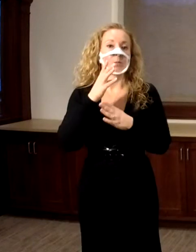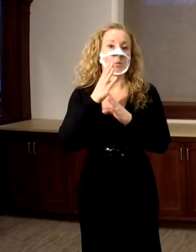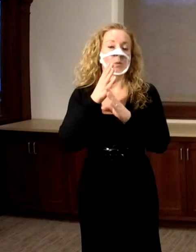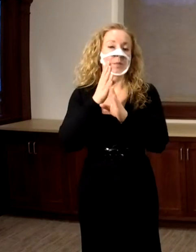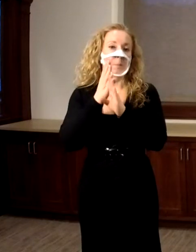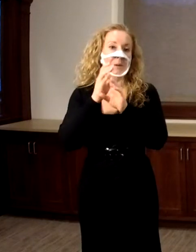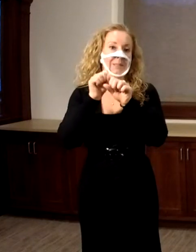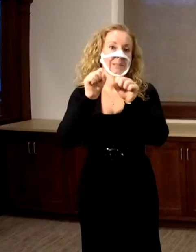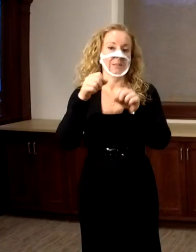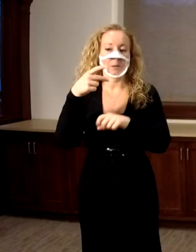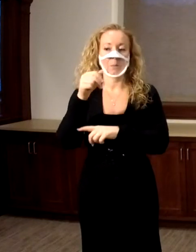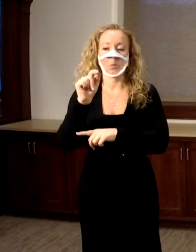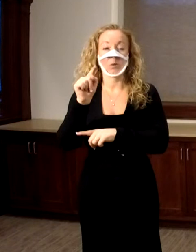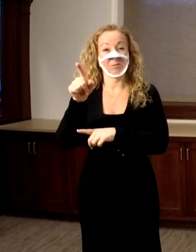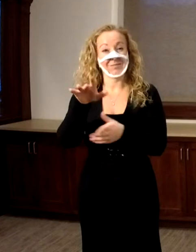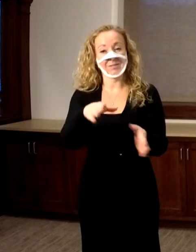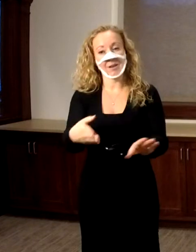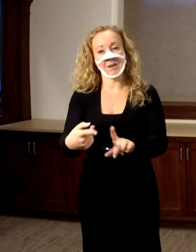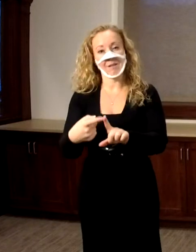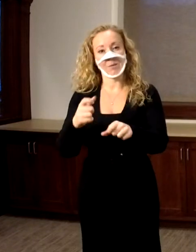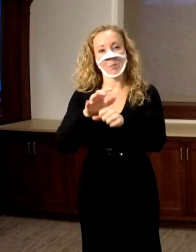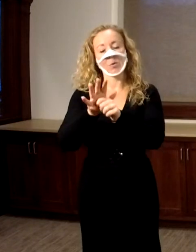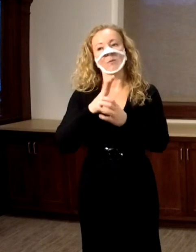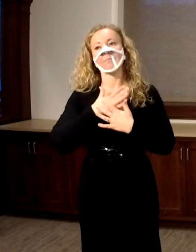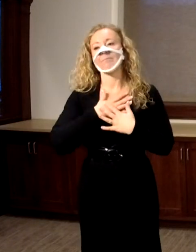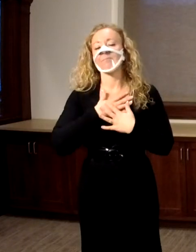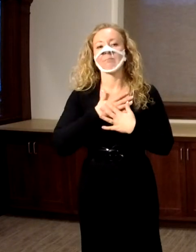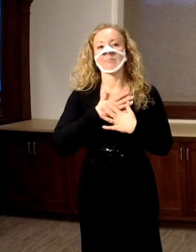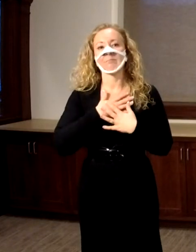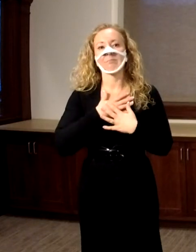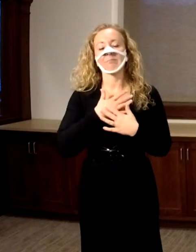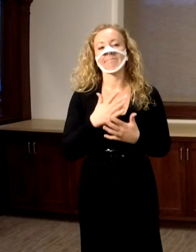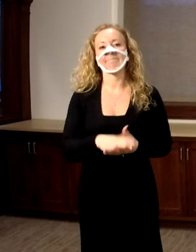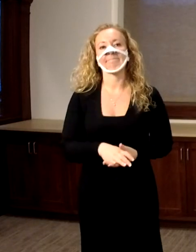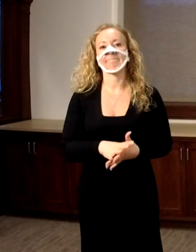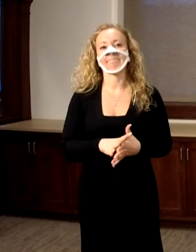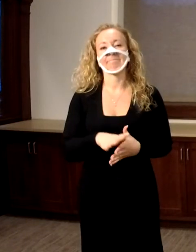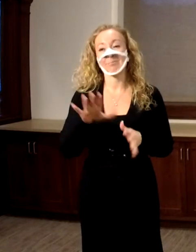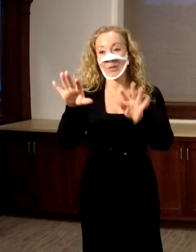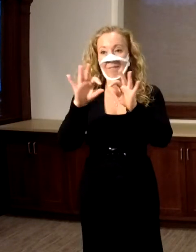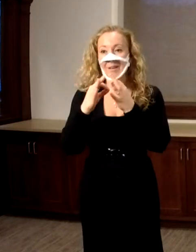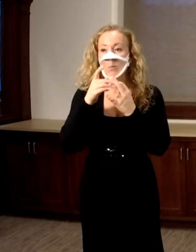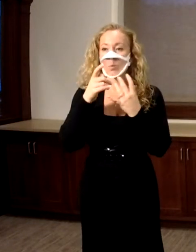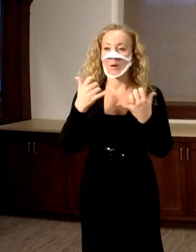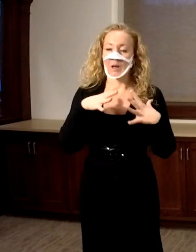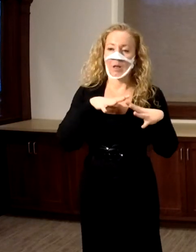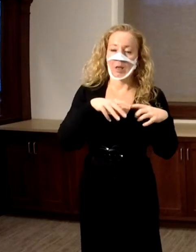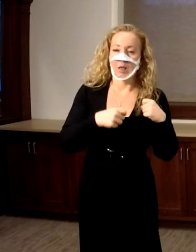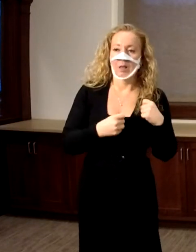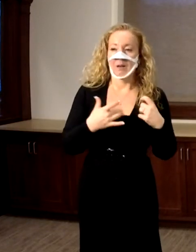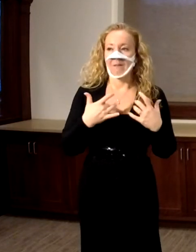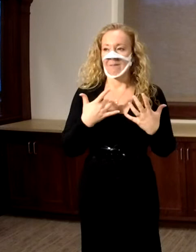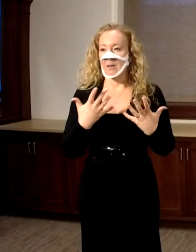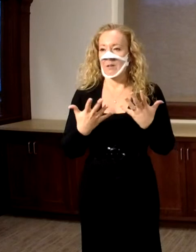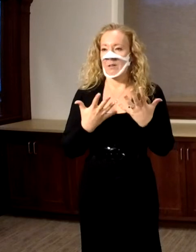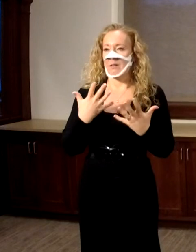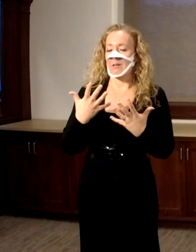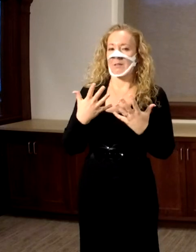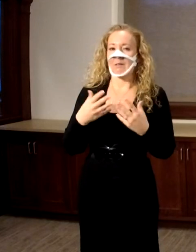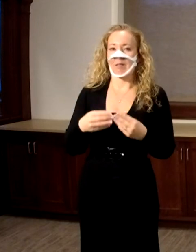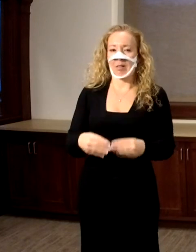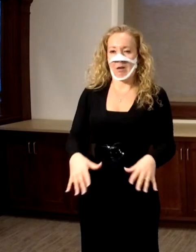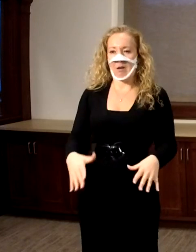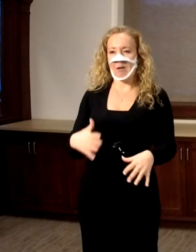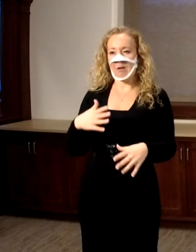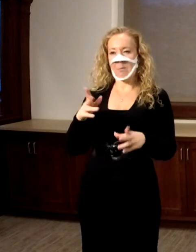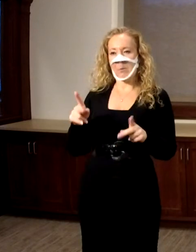their lives to COVID-19. Their families, the suffering and you know, the emptiness in those households and